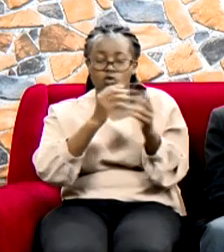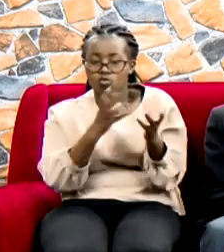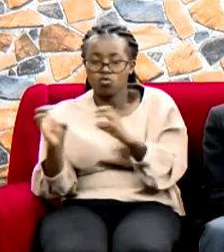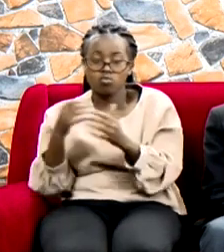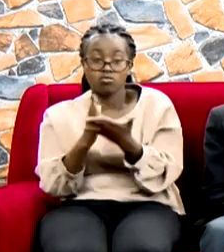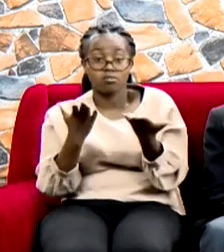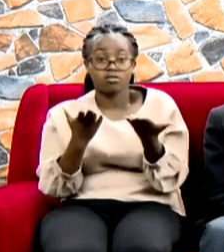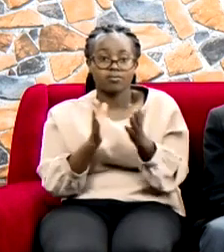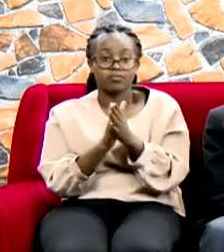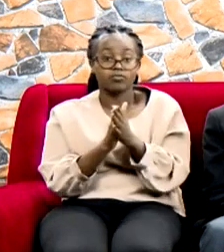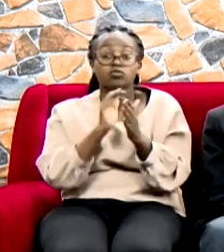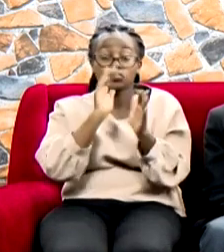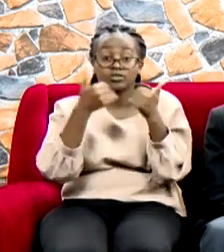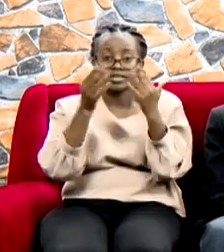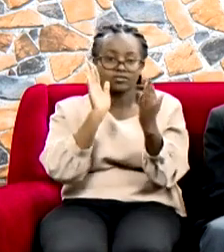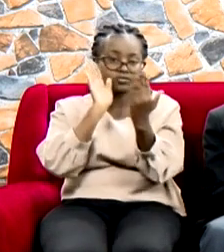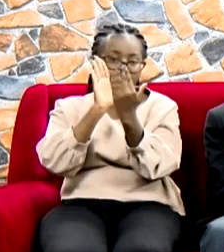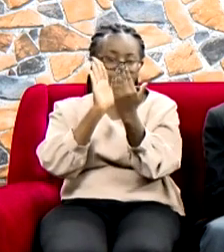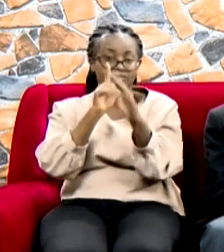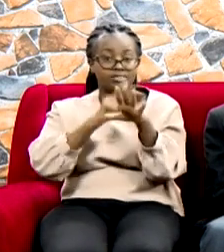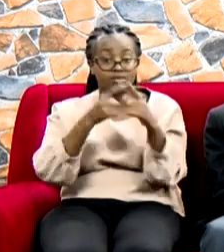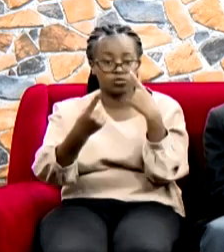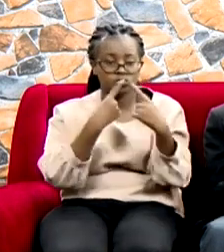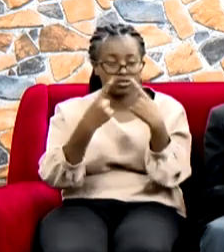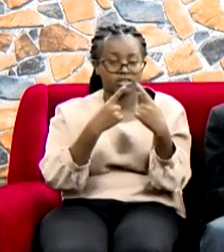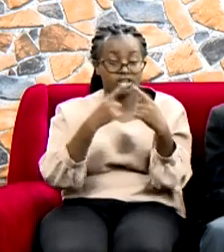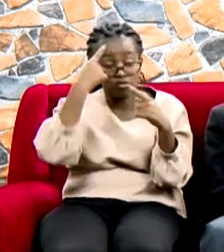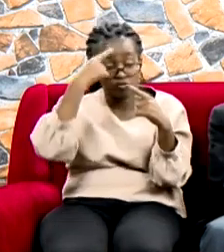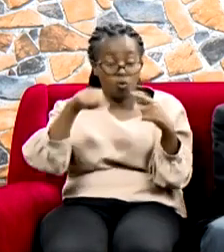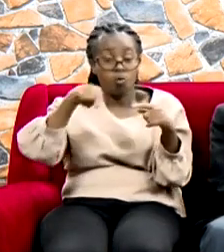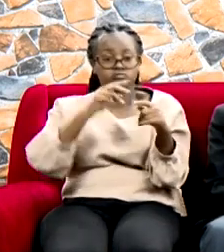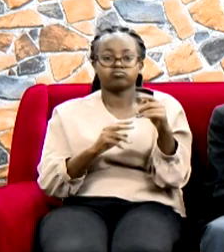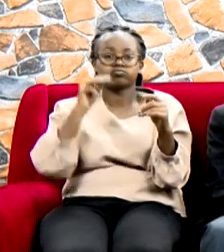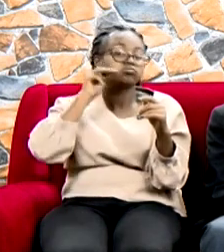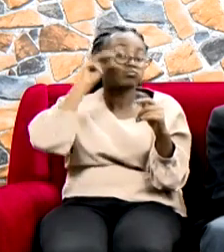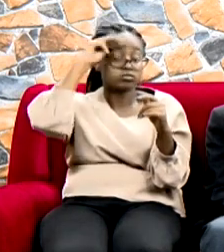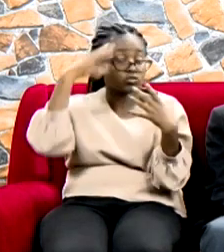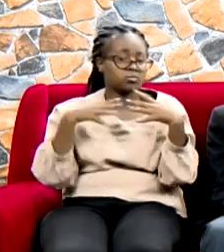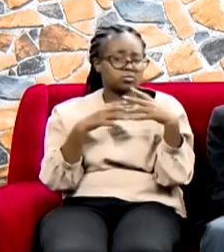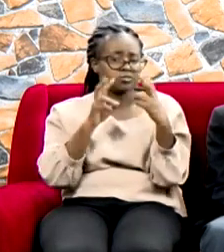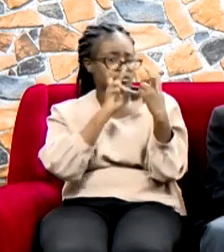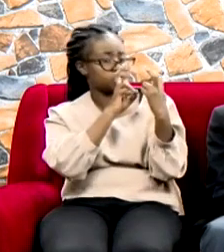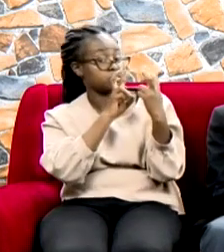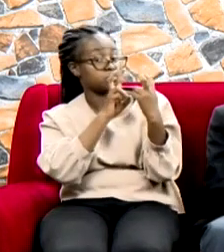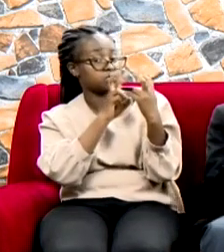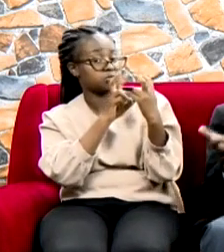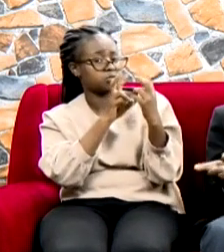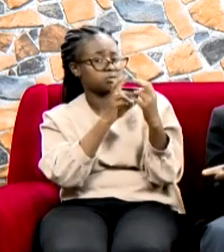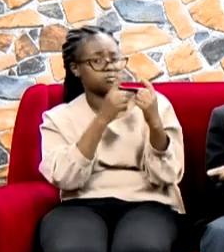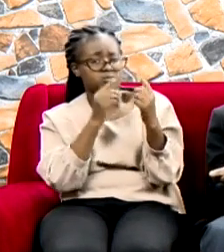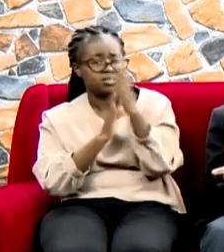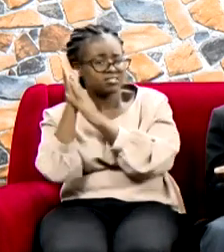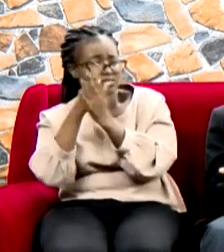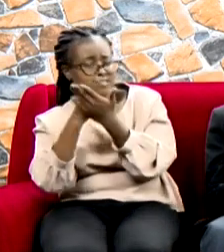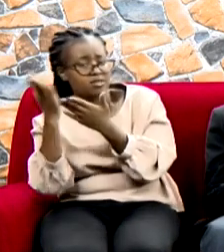somewhere. So he'll not give you eye contact, even when you're talking. Even for adults, no, if I'm talking to you, and maybe I'm interested in